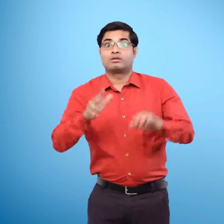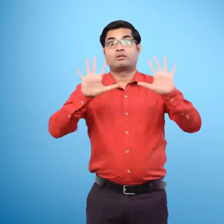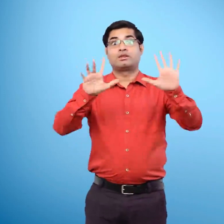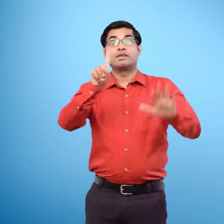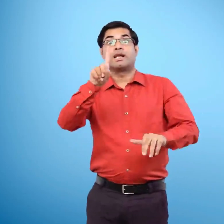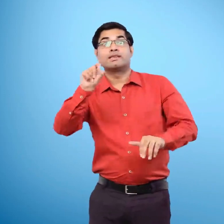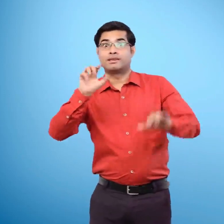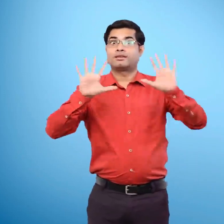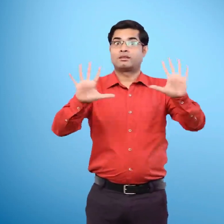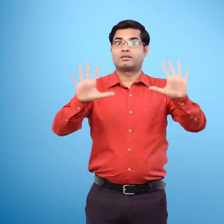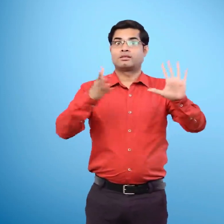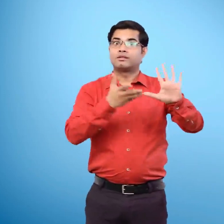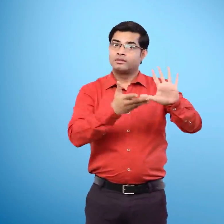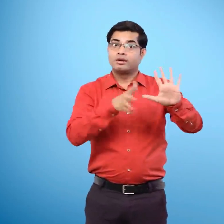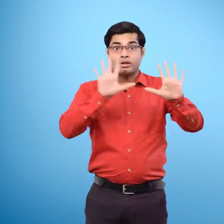10th stone.